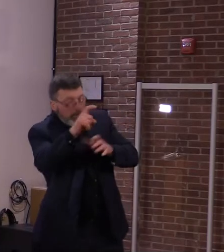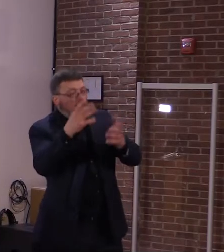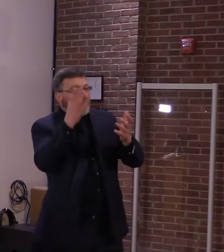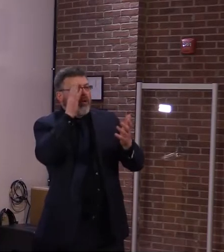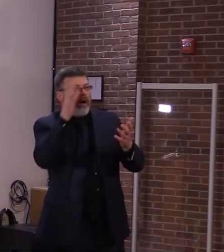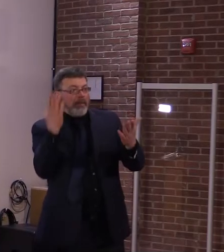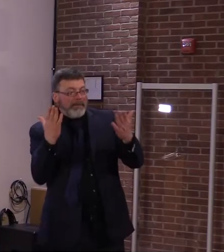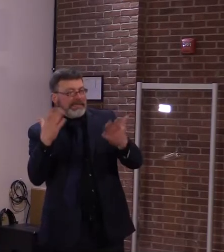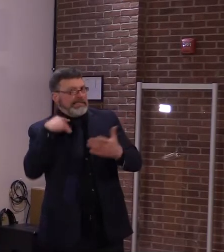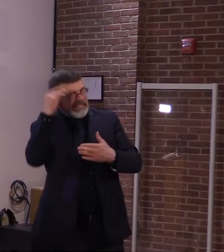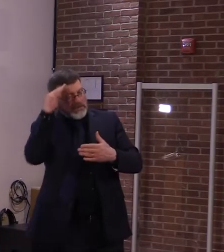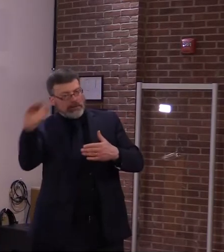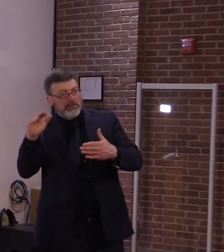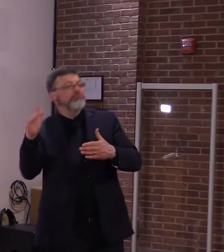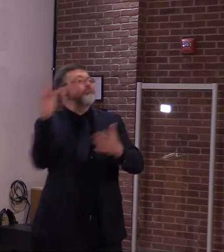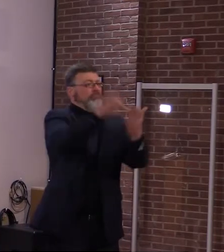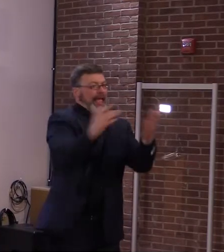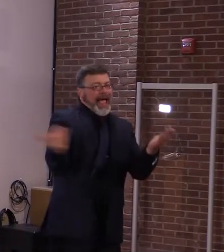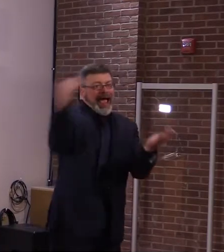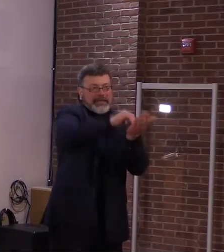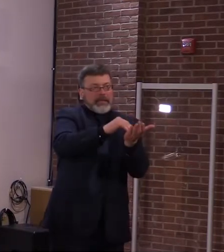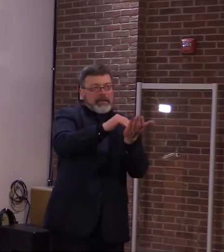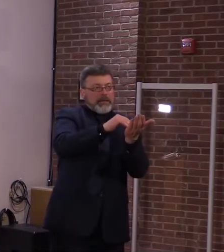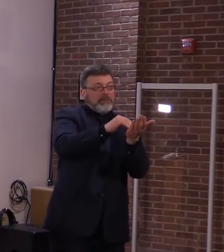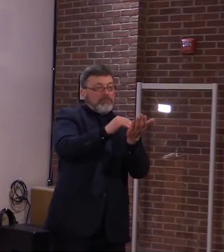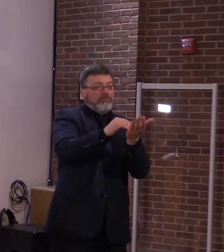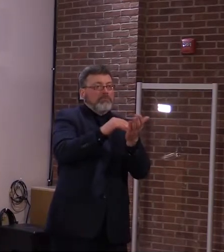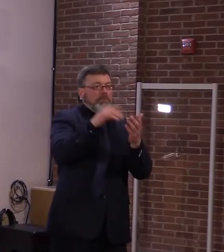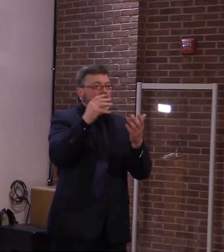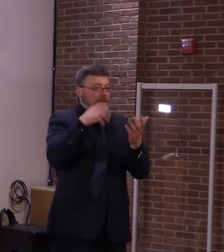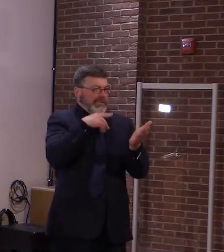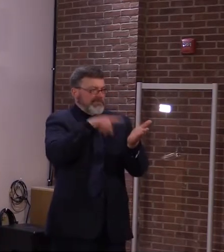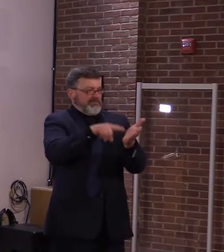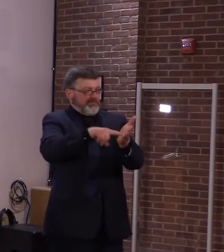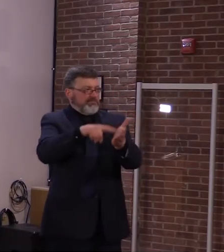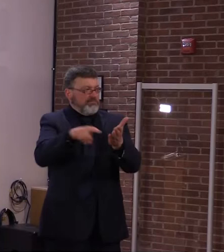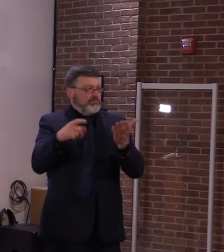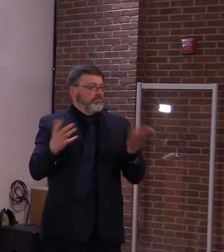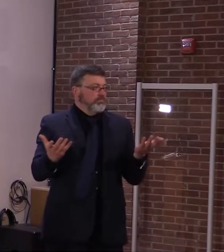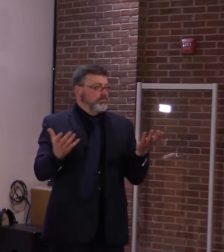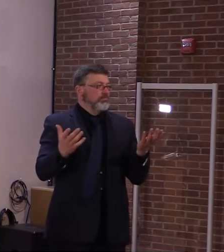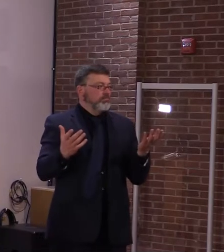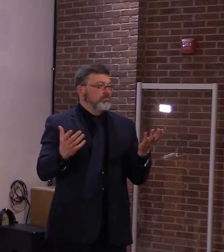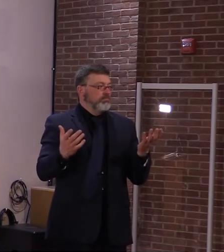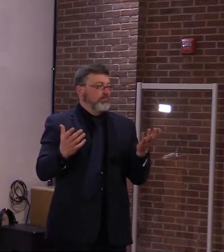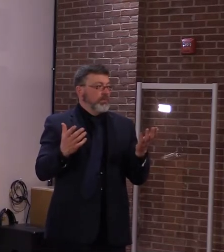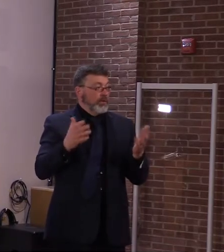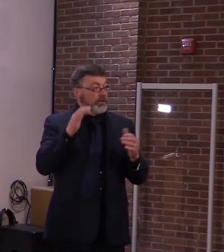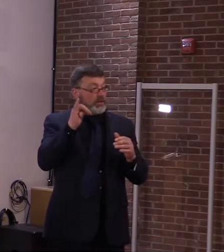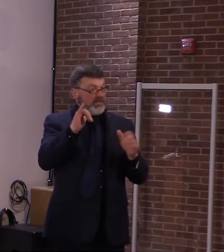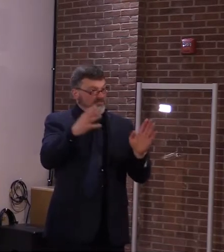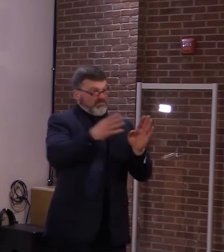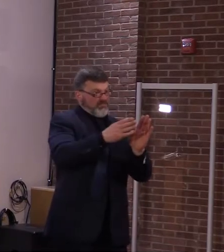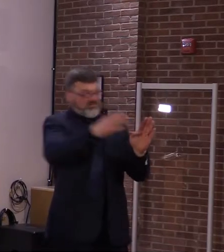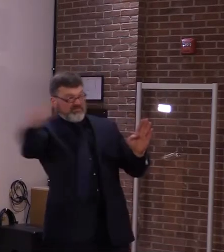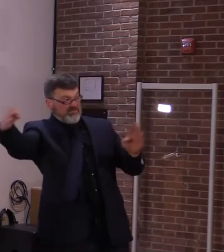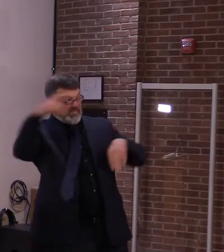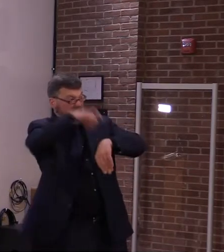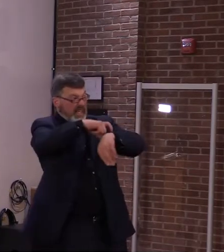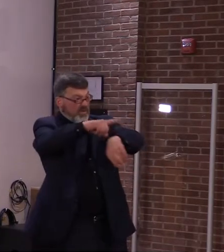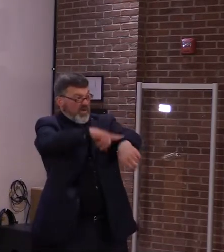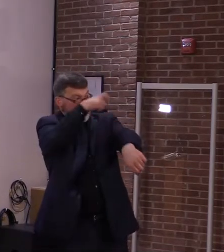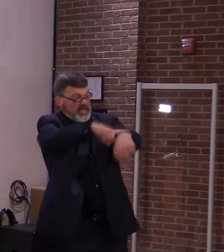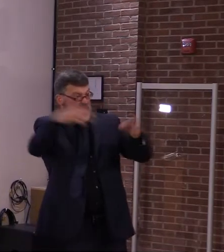seem to go away, whether they be fatigue, shortness of breath, exercise intolerance, brain fog, as it's called, or